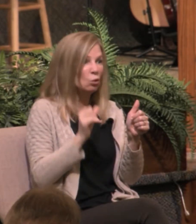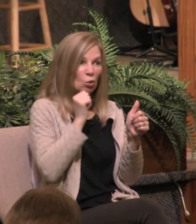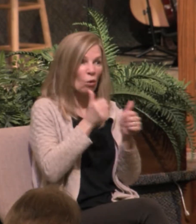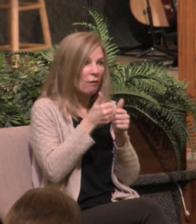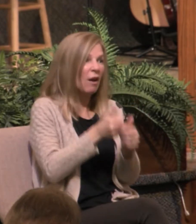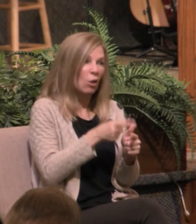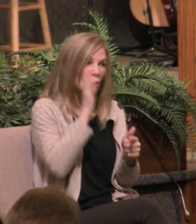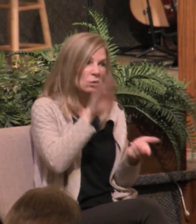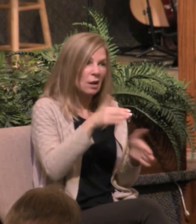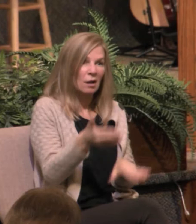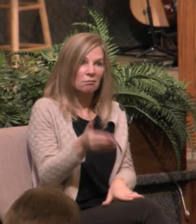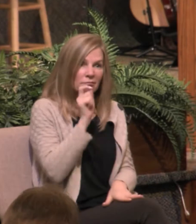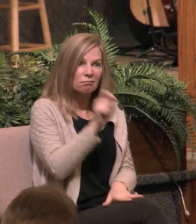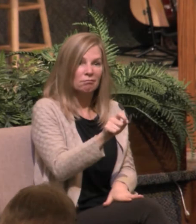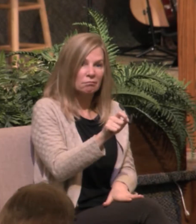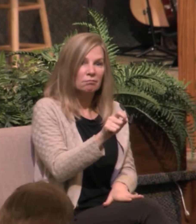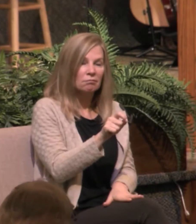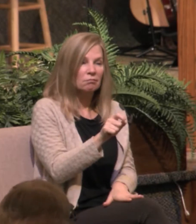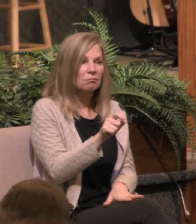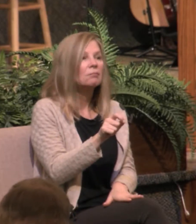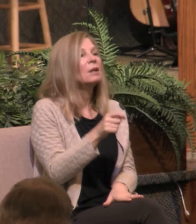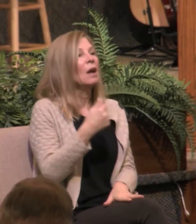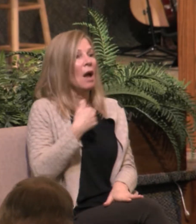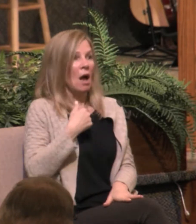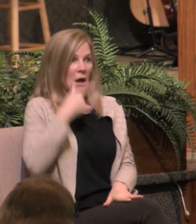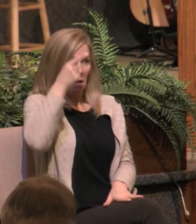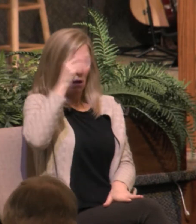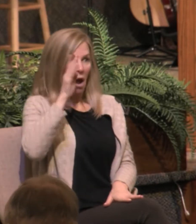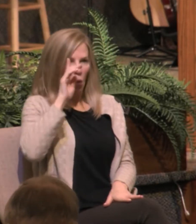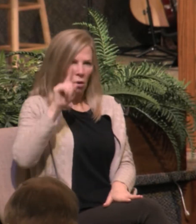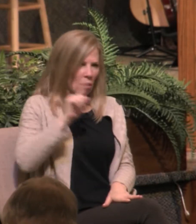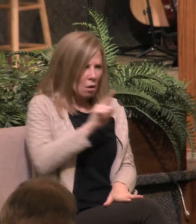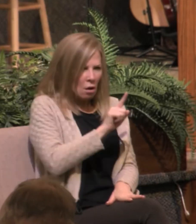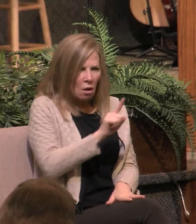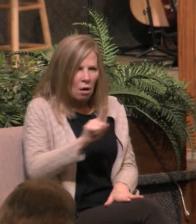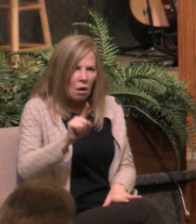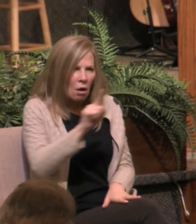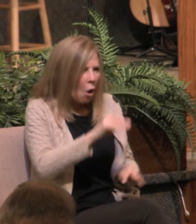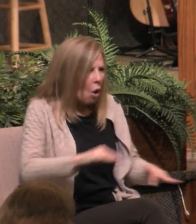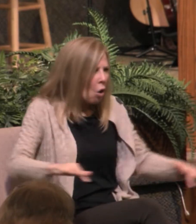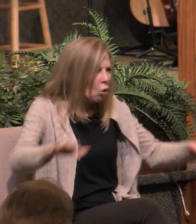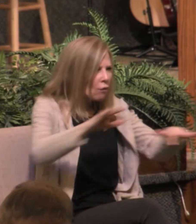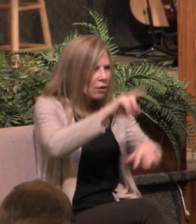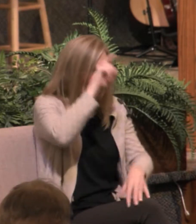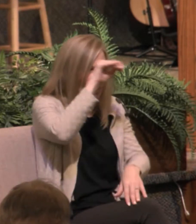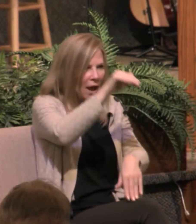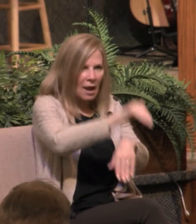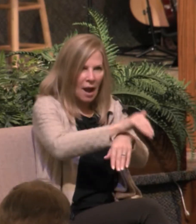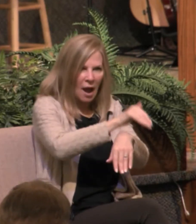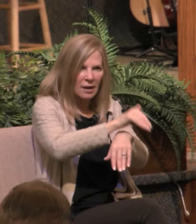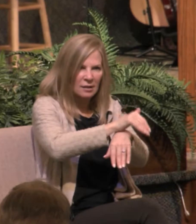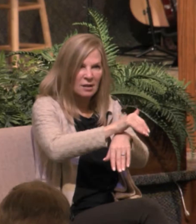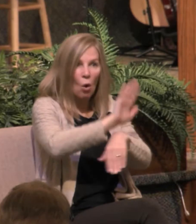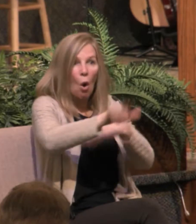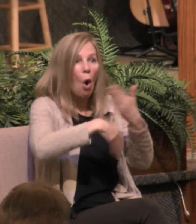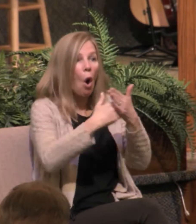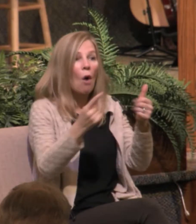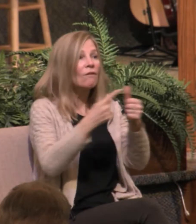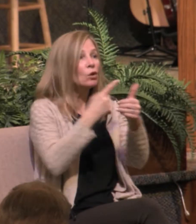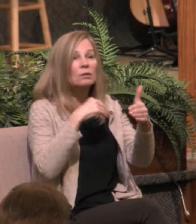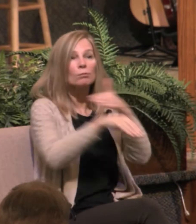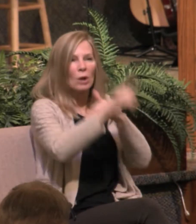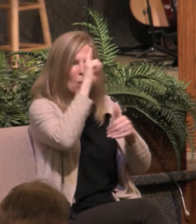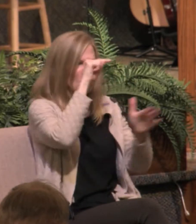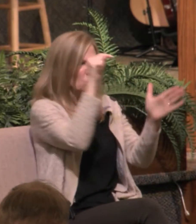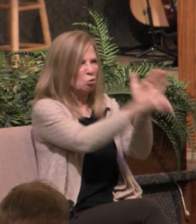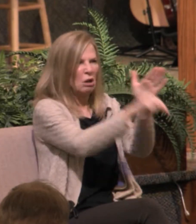Continuing chapter 12, verses 12 and 13. "For I will go through the land of Egypt that night, on that night, and will strike down all the firstborn in the land of Egypt,